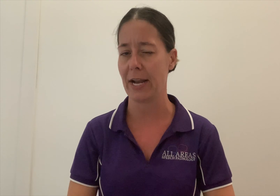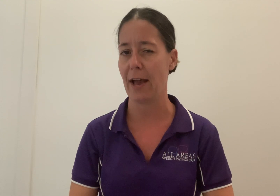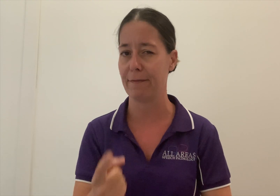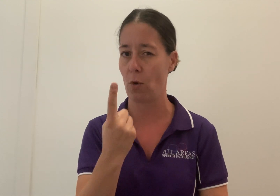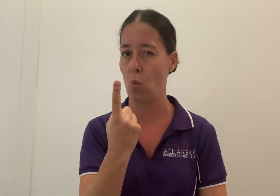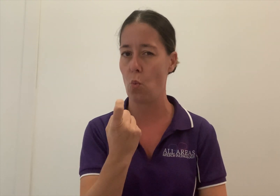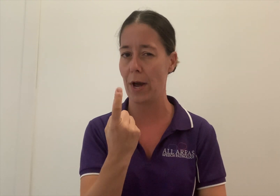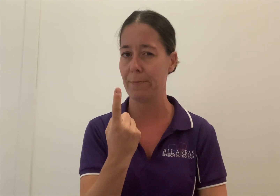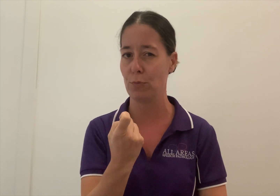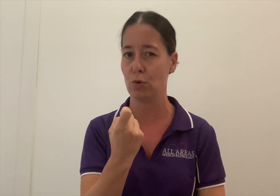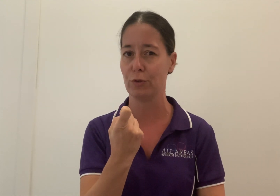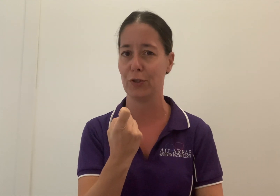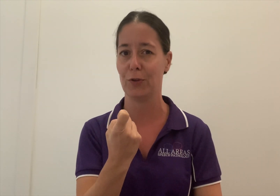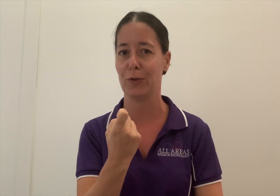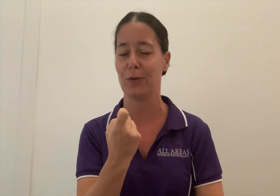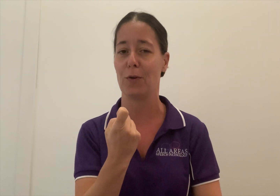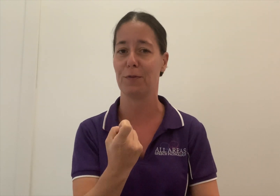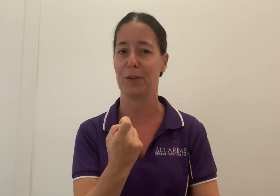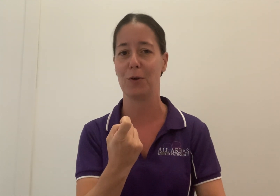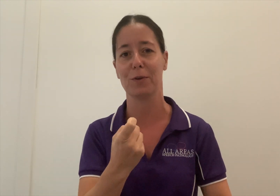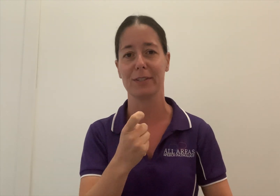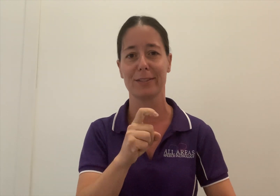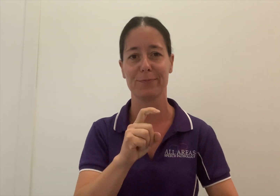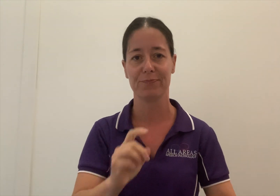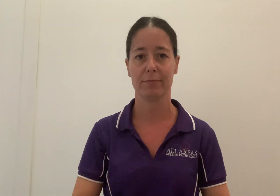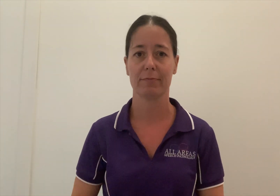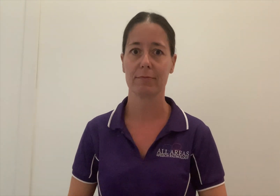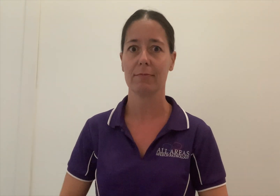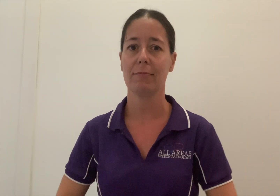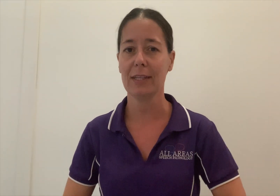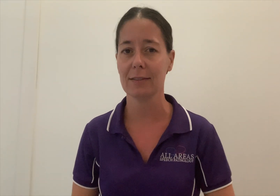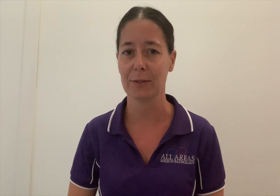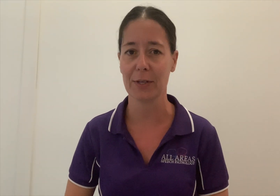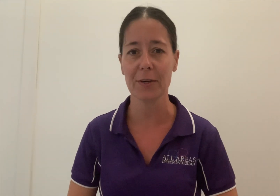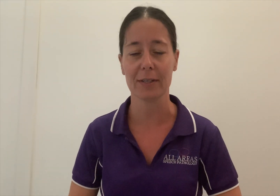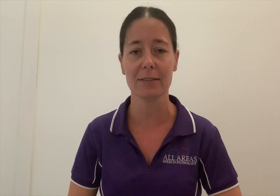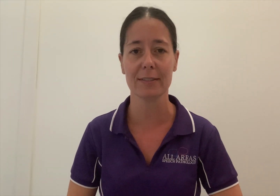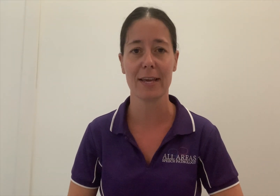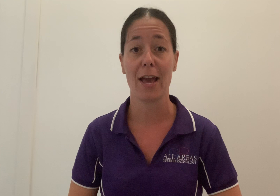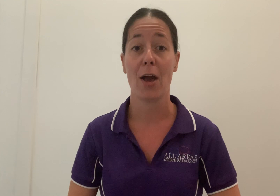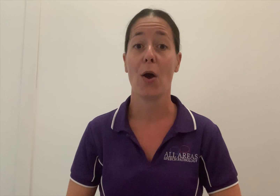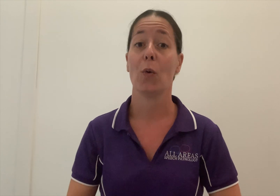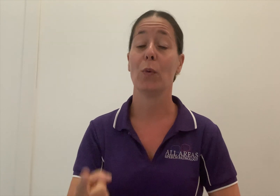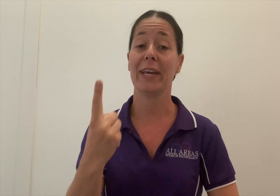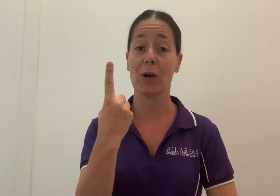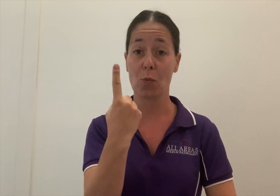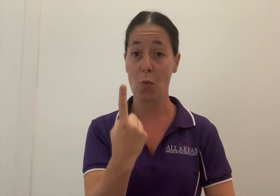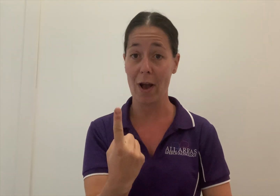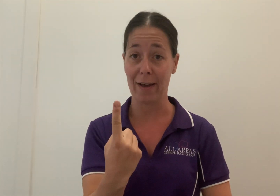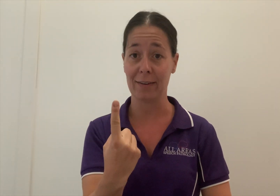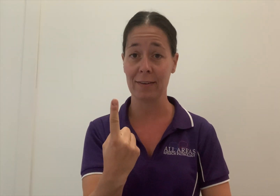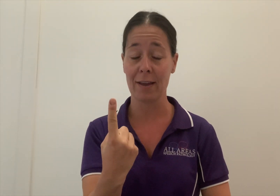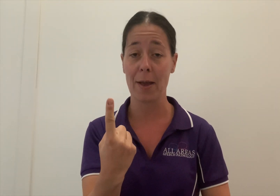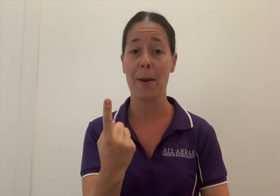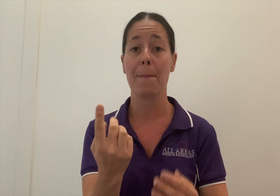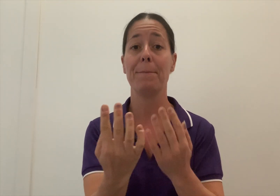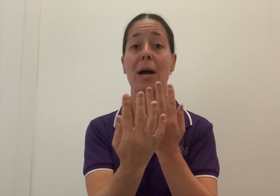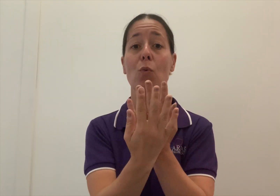have one more turn of the chorus. So it goes, we are one, but we